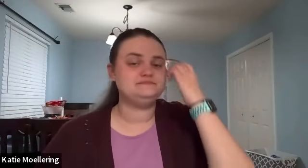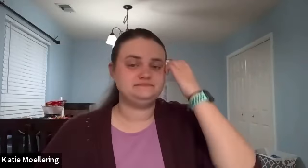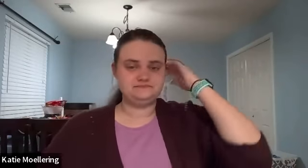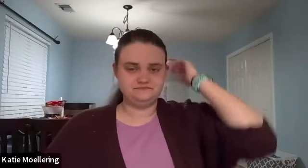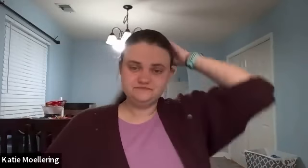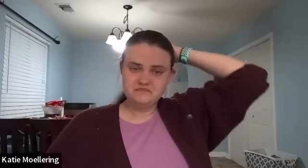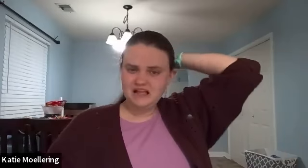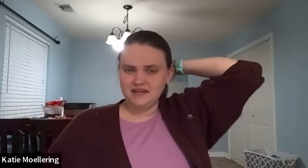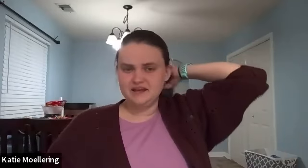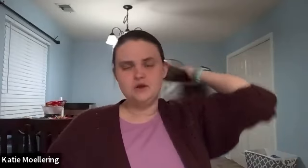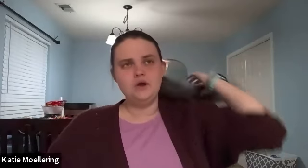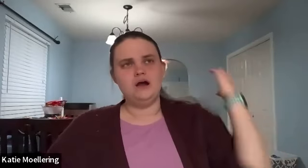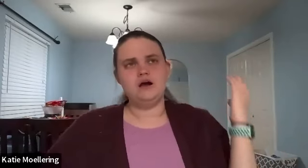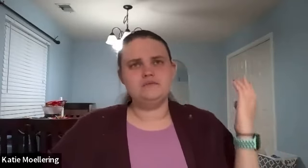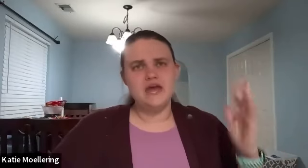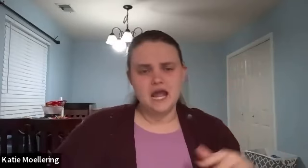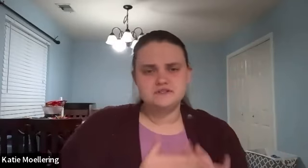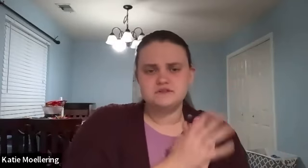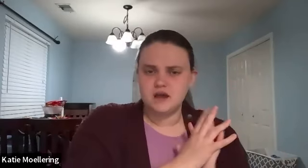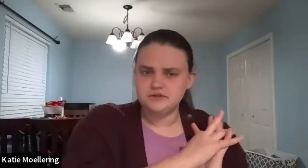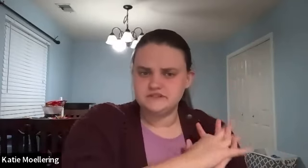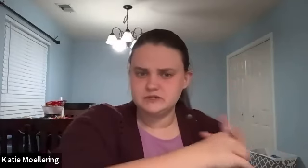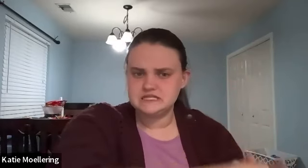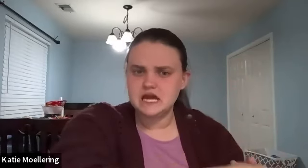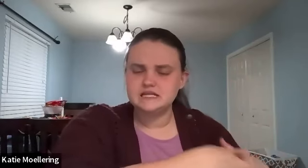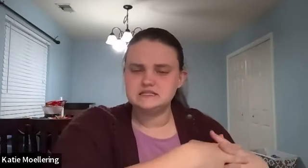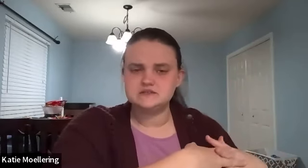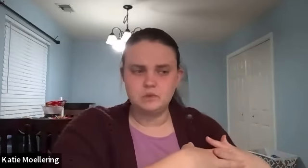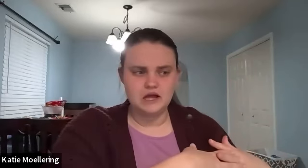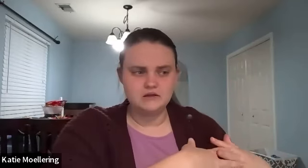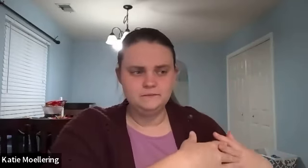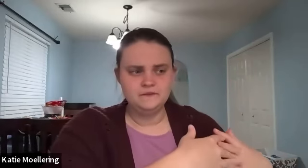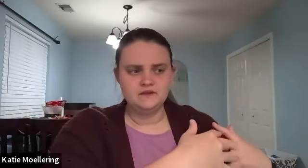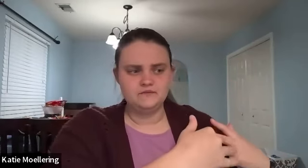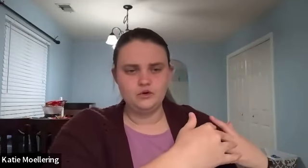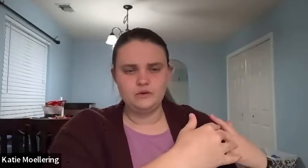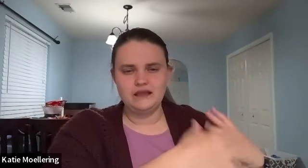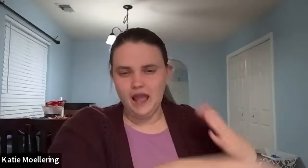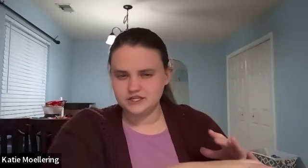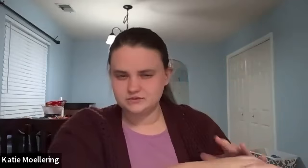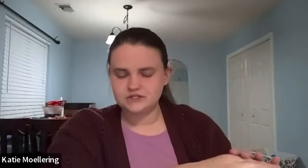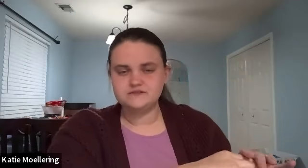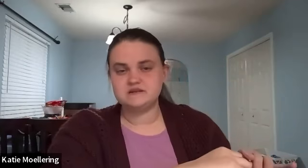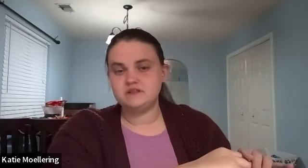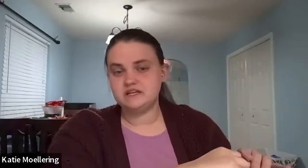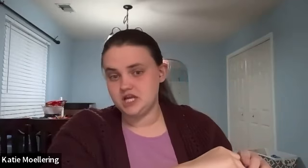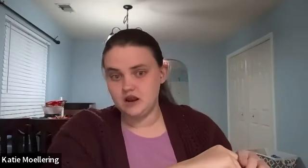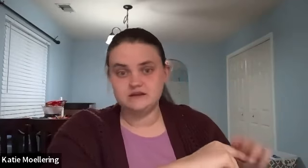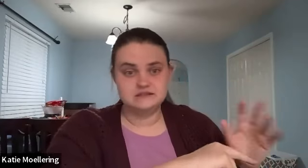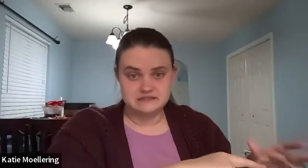And that happens with a couple of different signs as well. For like action words, for example, like chair and